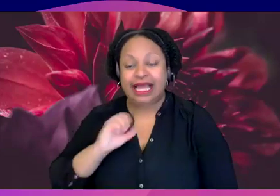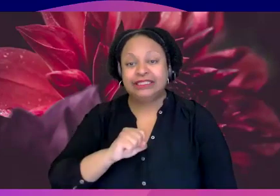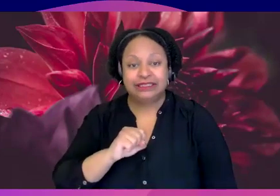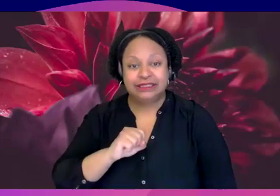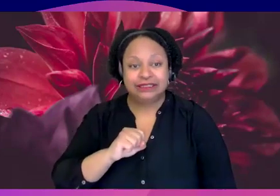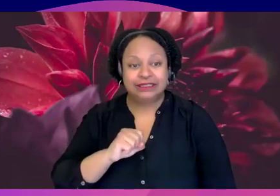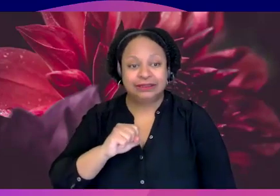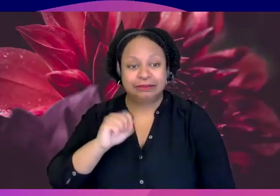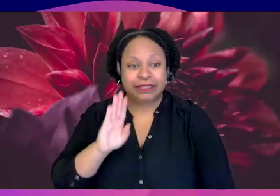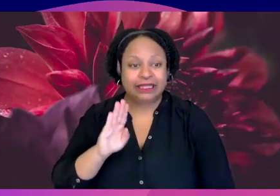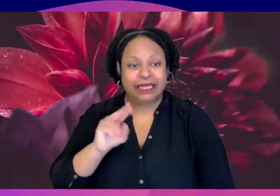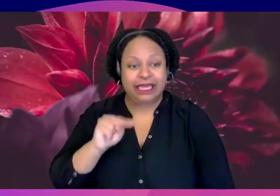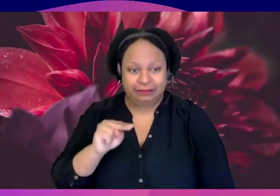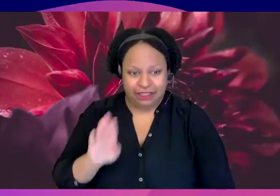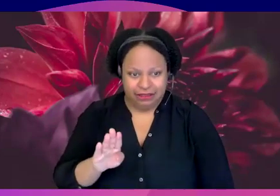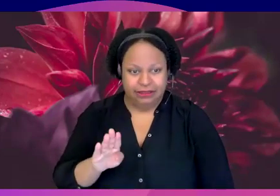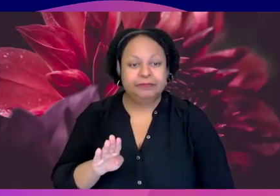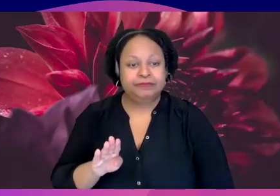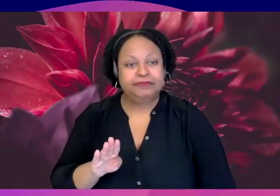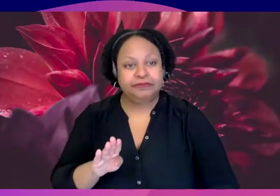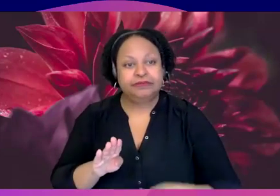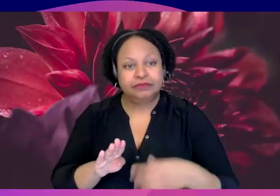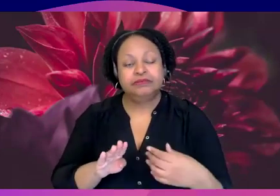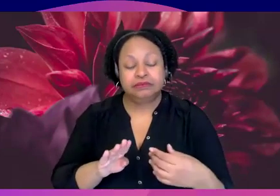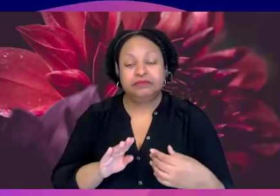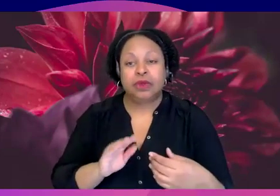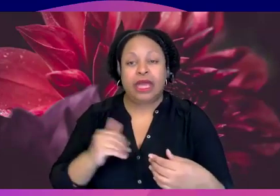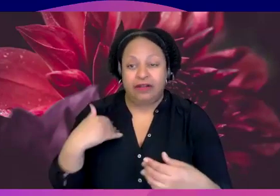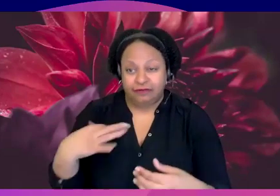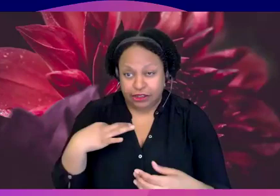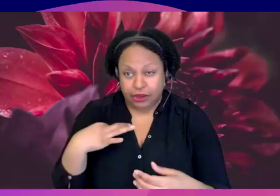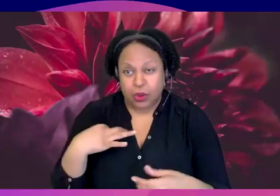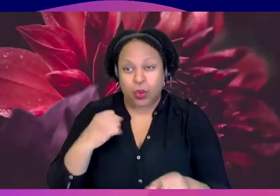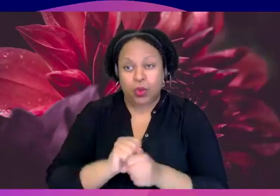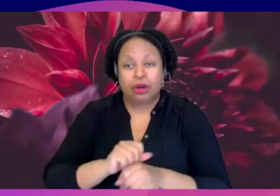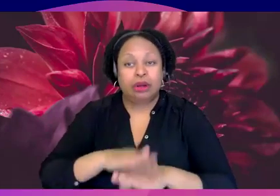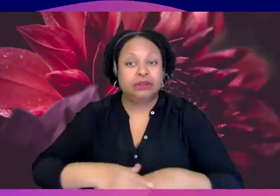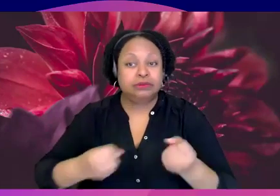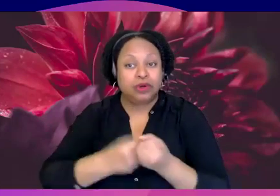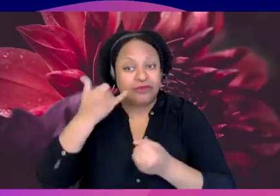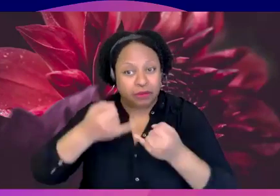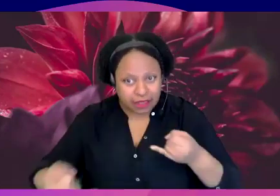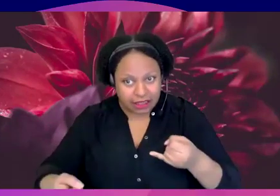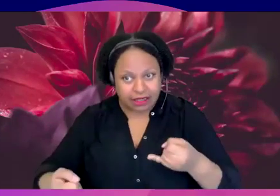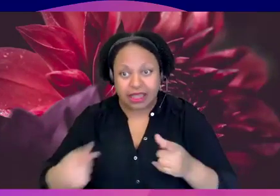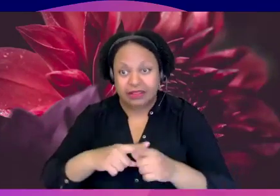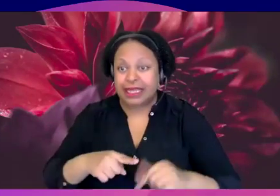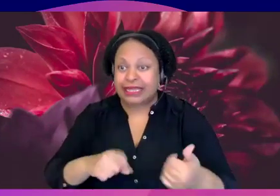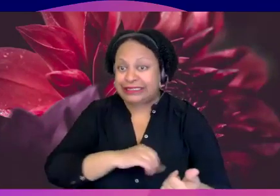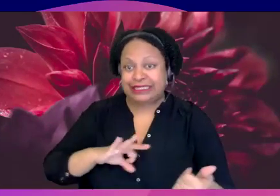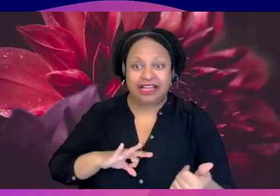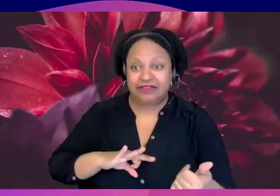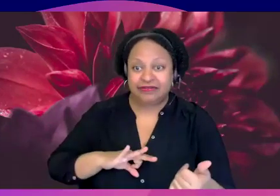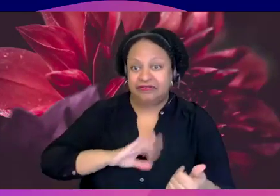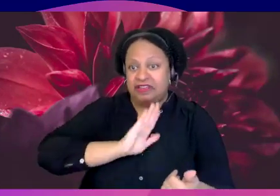with our volunteers who work on our support line, and then with any staff who begin their career or their time